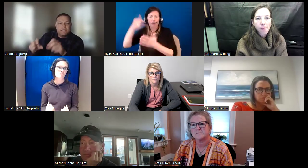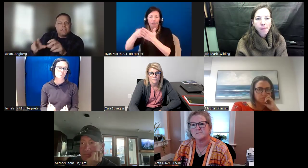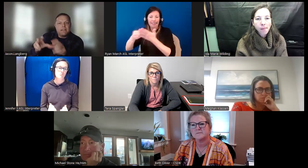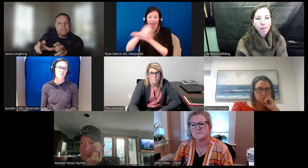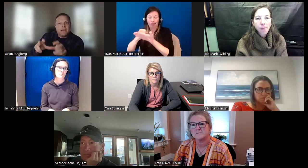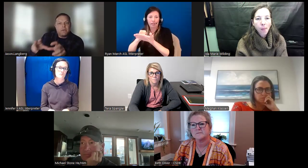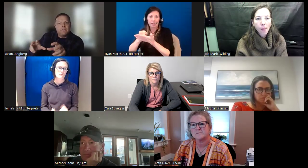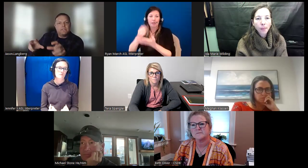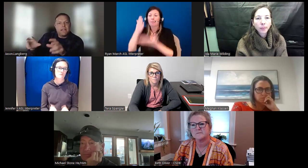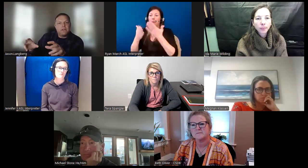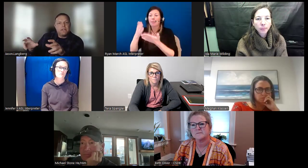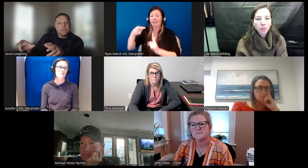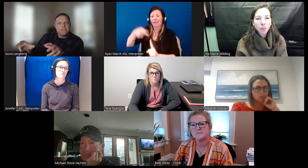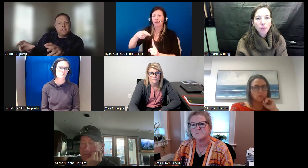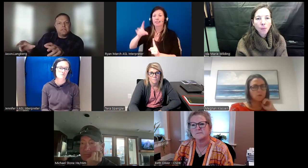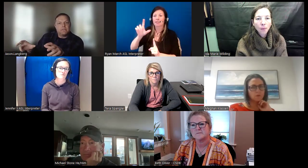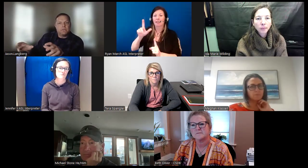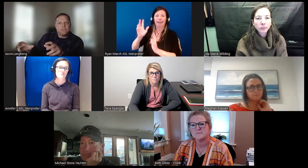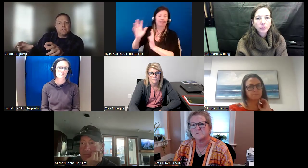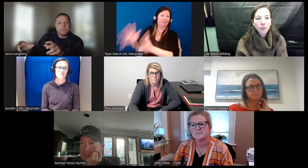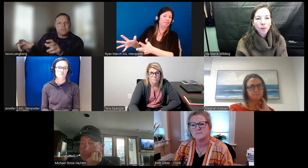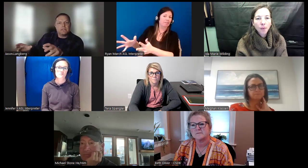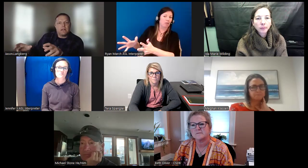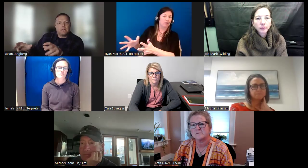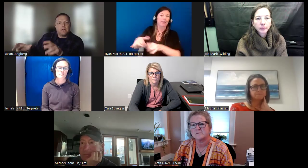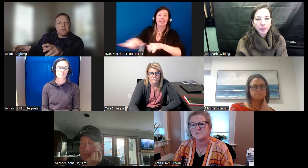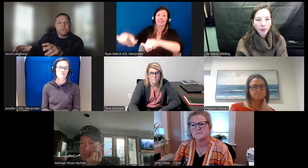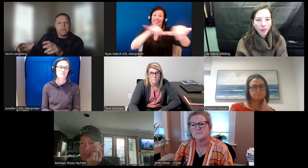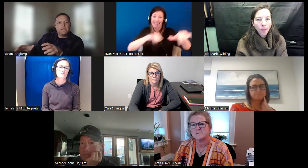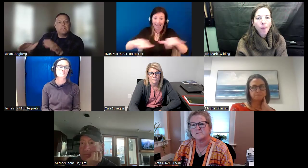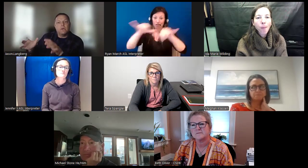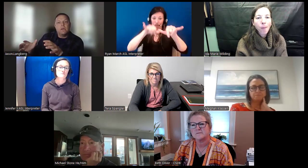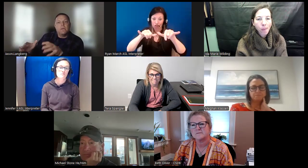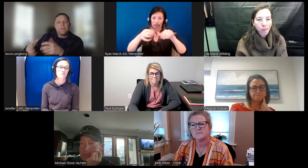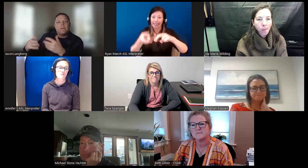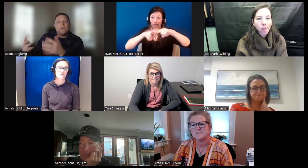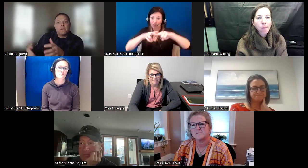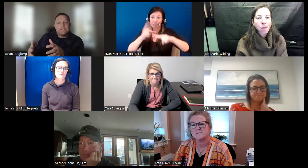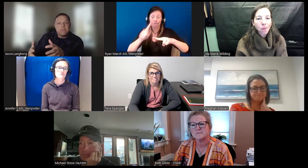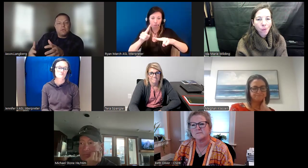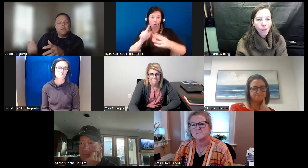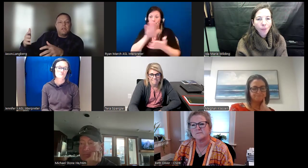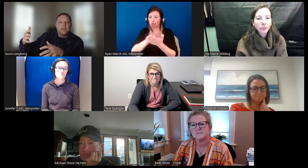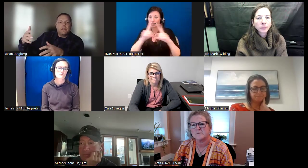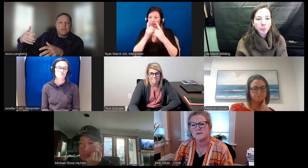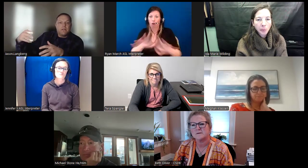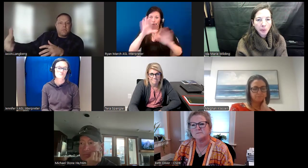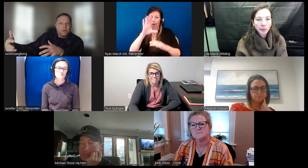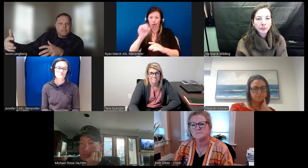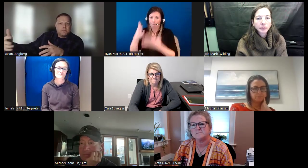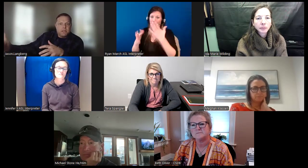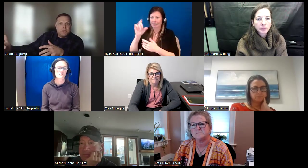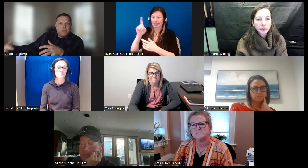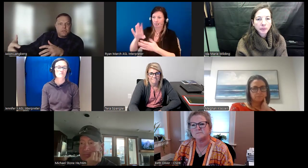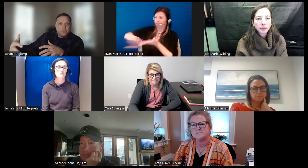was getting left out of standard increases for school districts across Colorado, right? So, for example, Governor